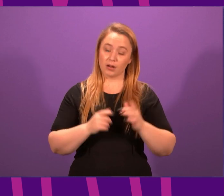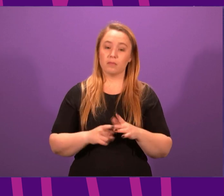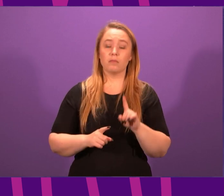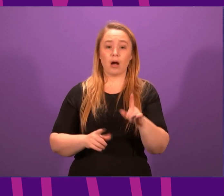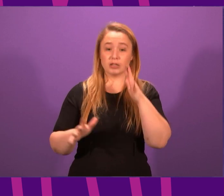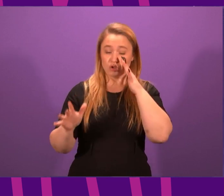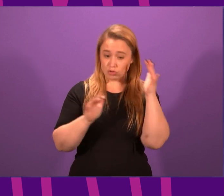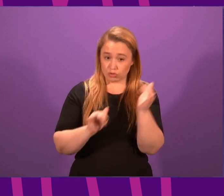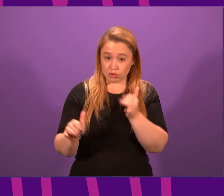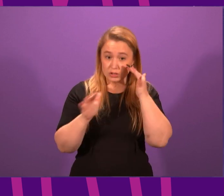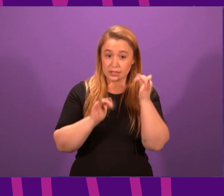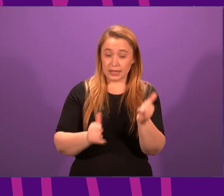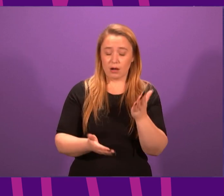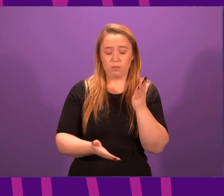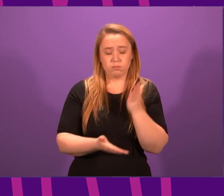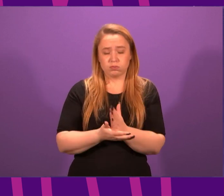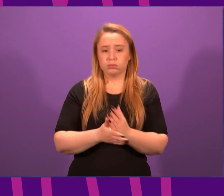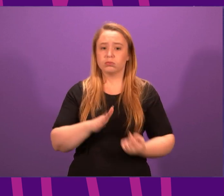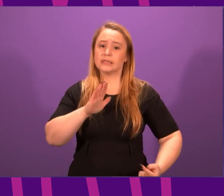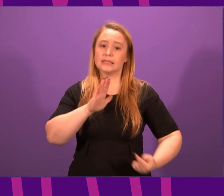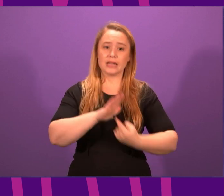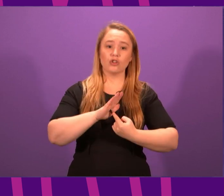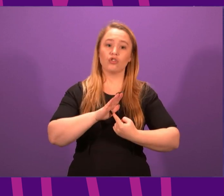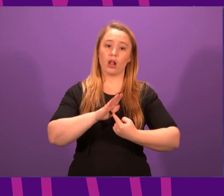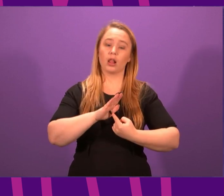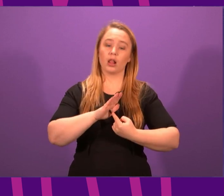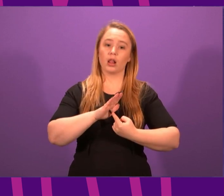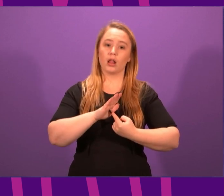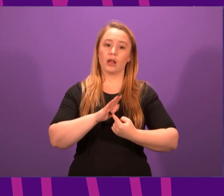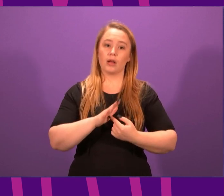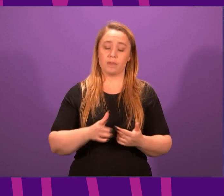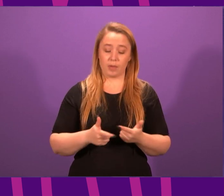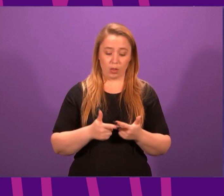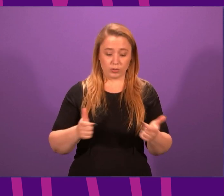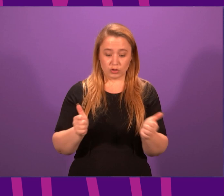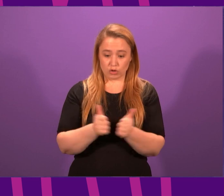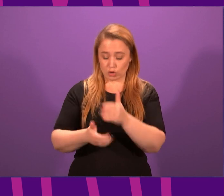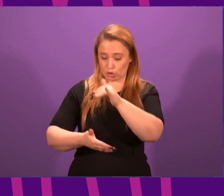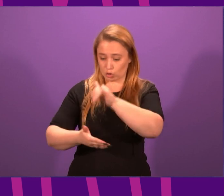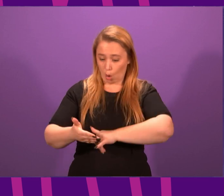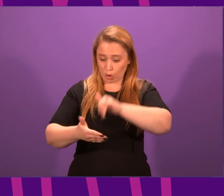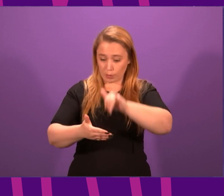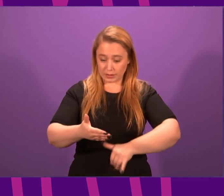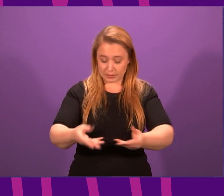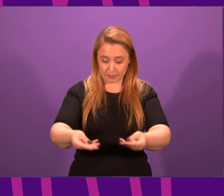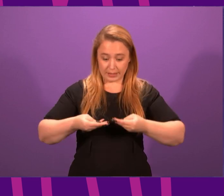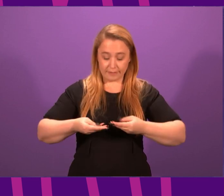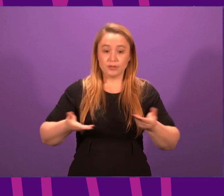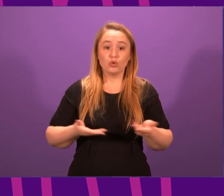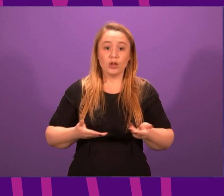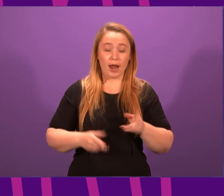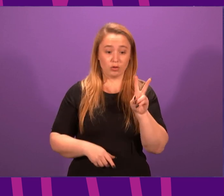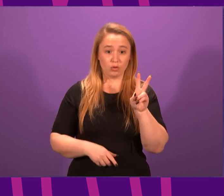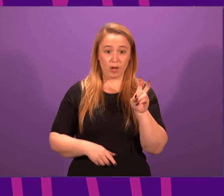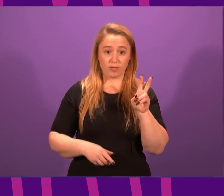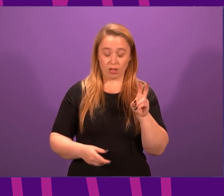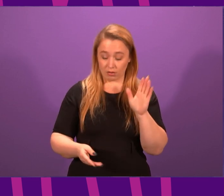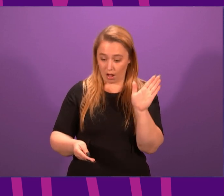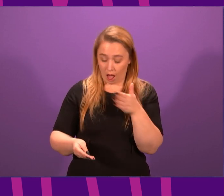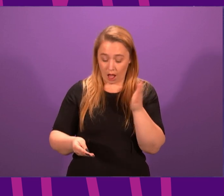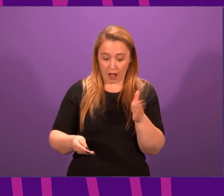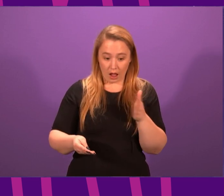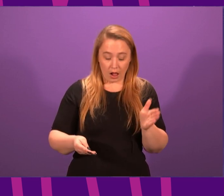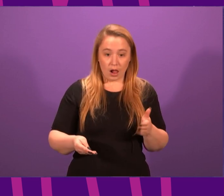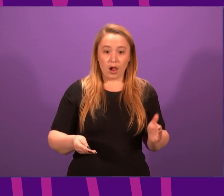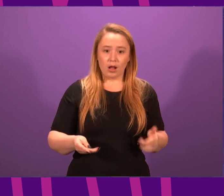is absolutely essential. We have been given a number of documents at 12 o'clock today to try and work our way through. This